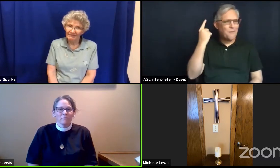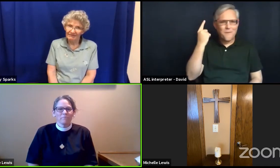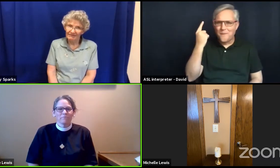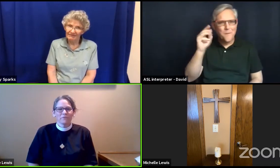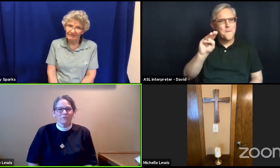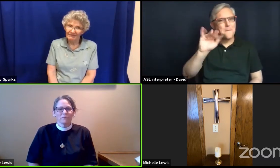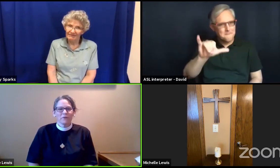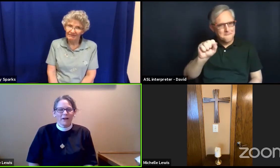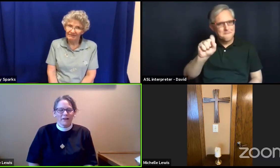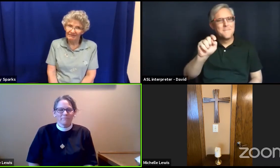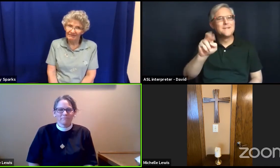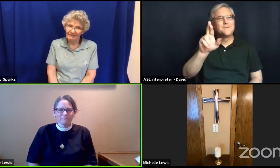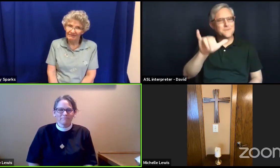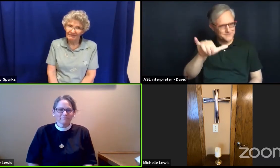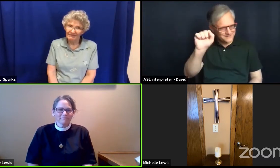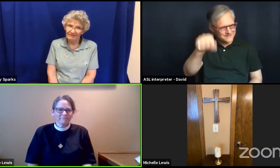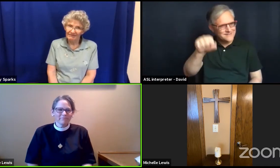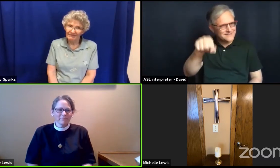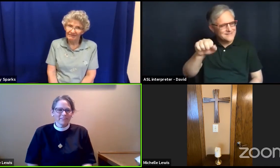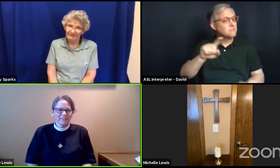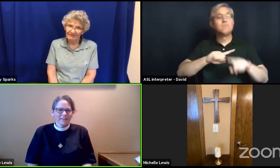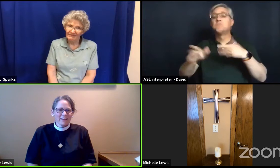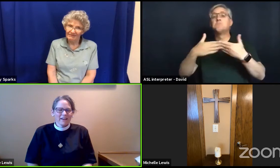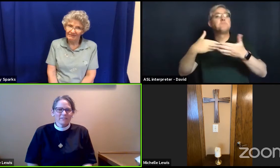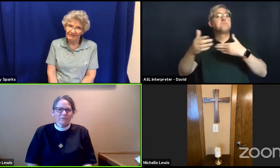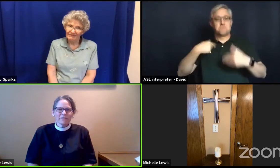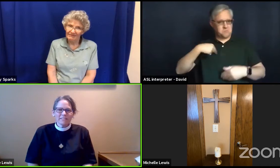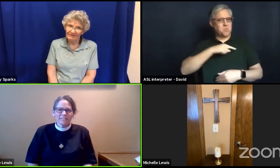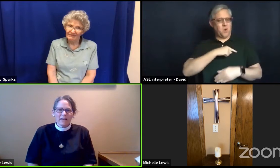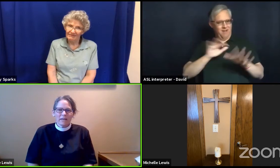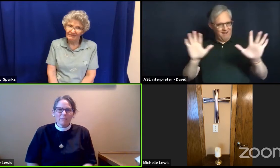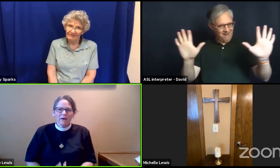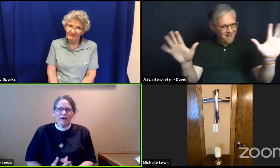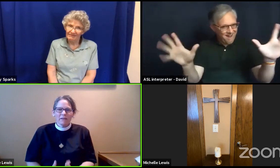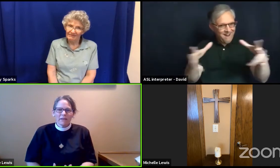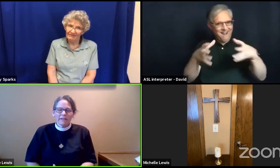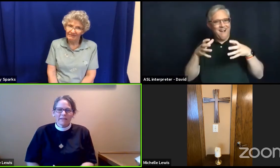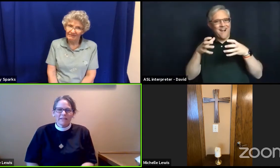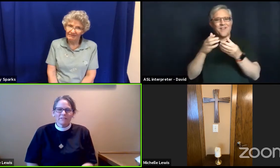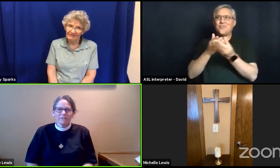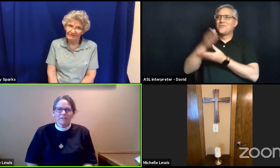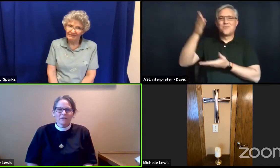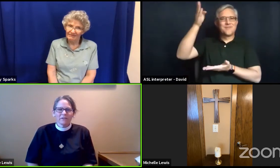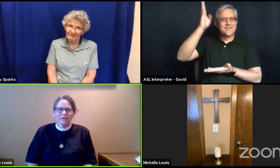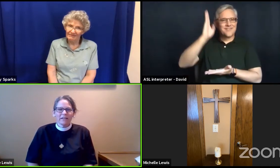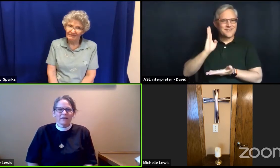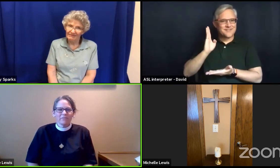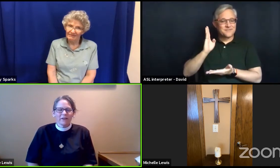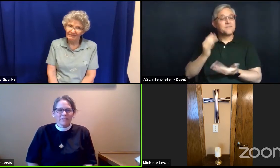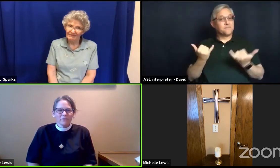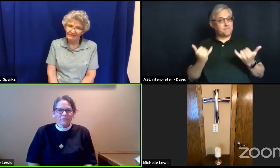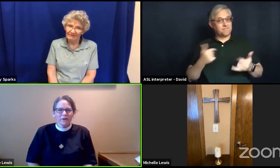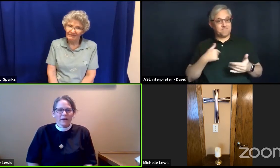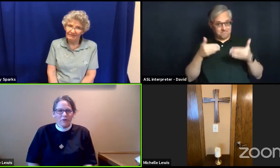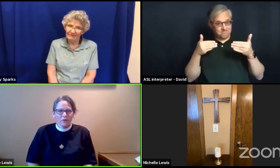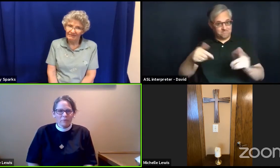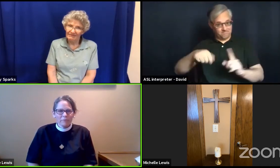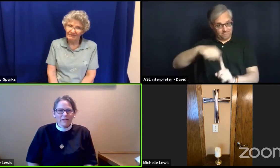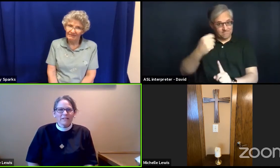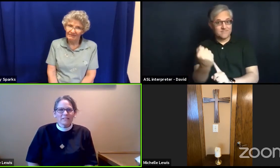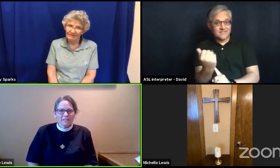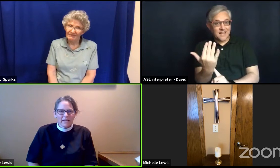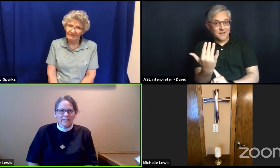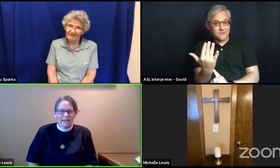together through God. And so at this time, I'll light a candle here, and I invite you at